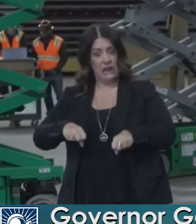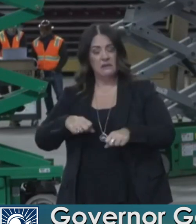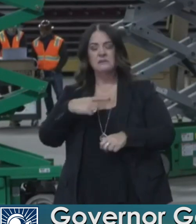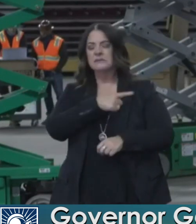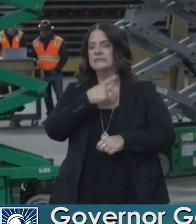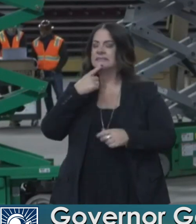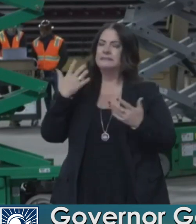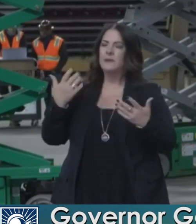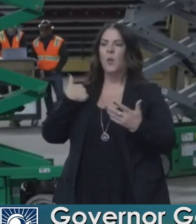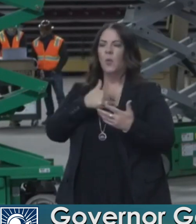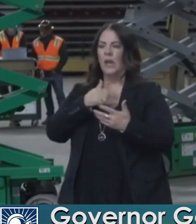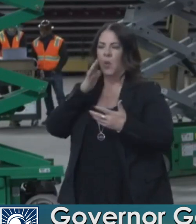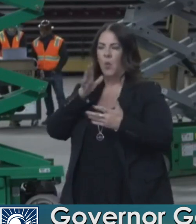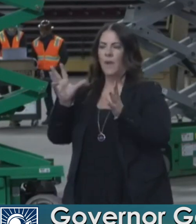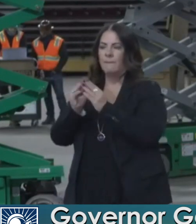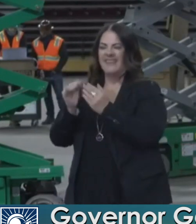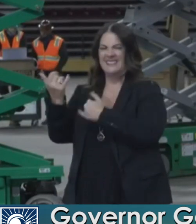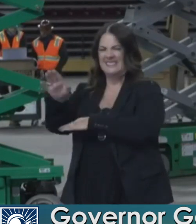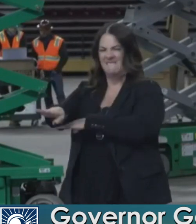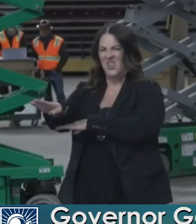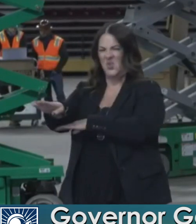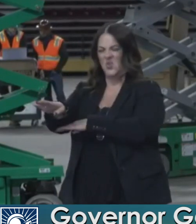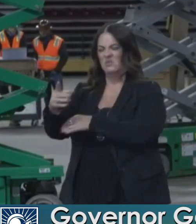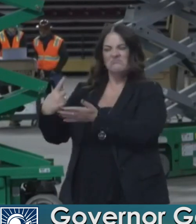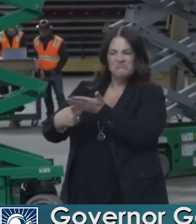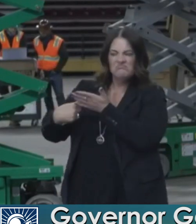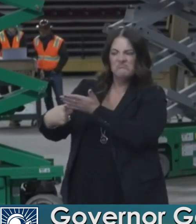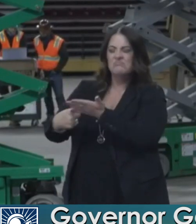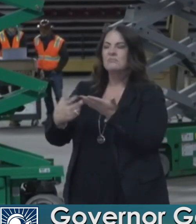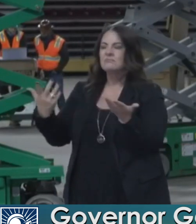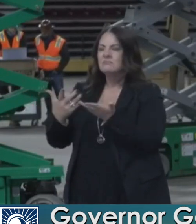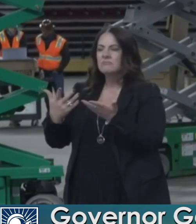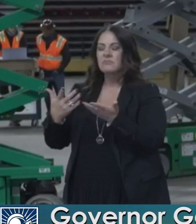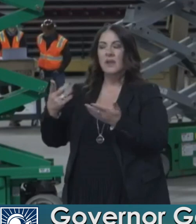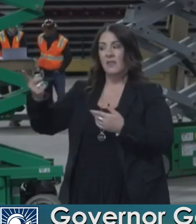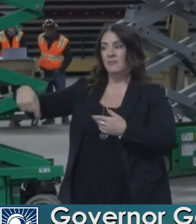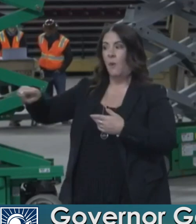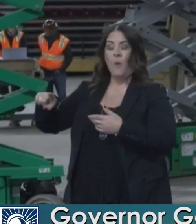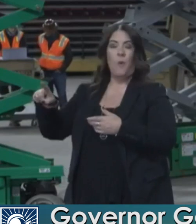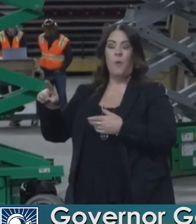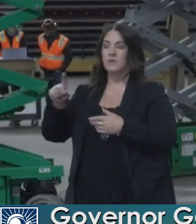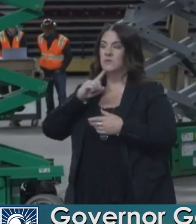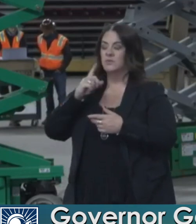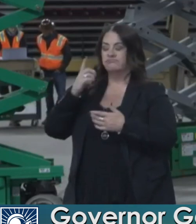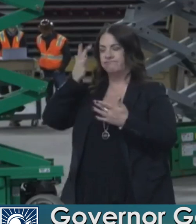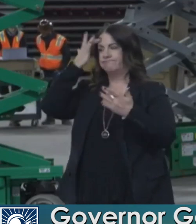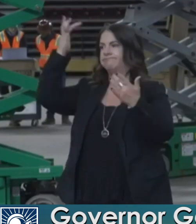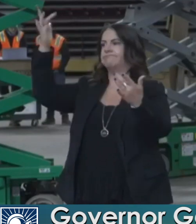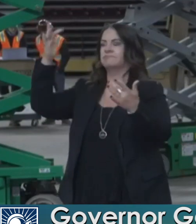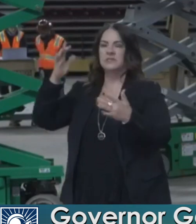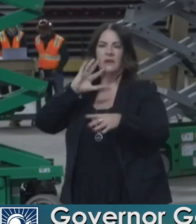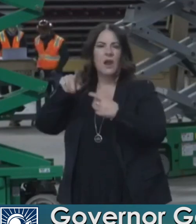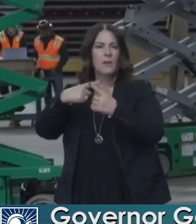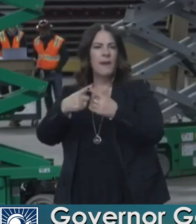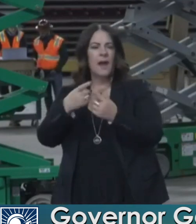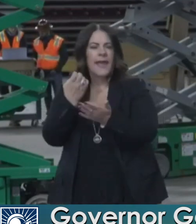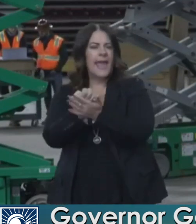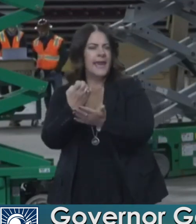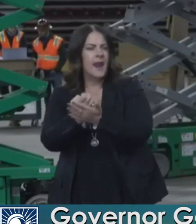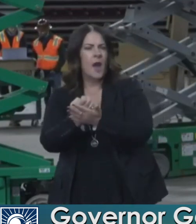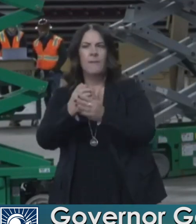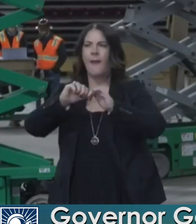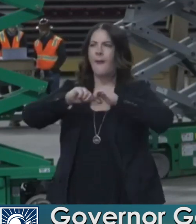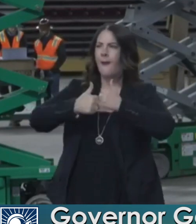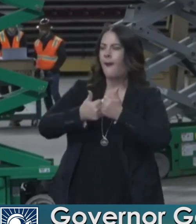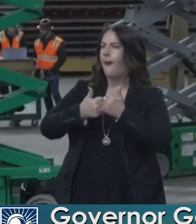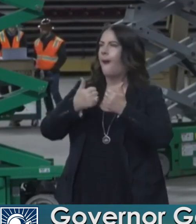this afternoon. I've got a team of some of the best minds that I can find on economic recovery and